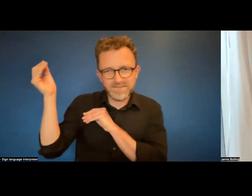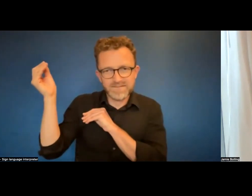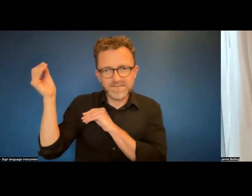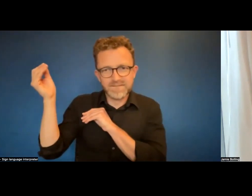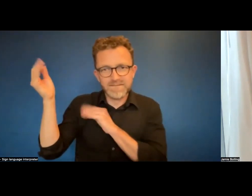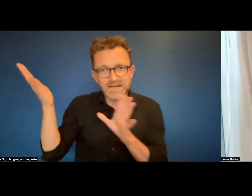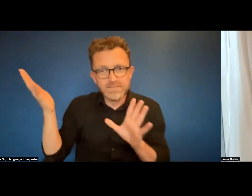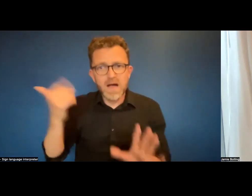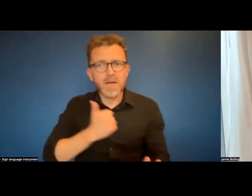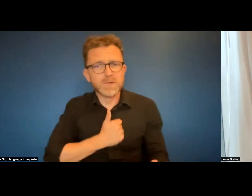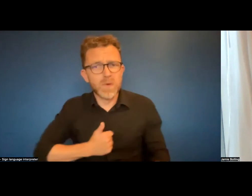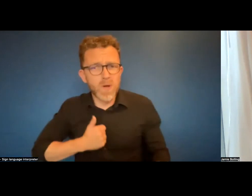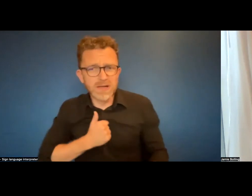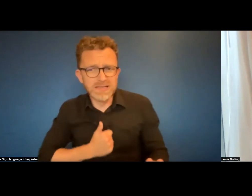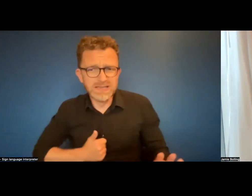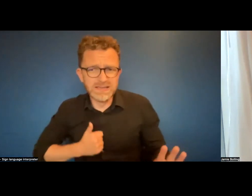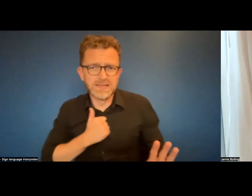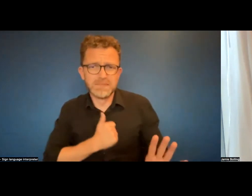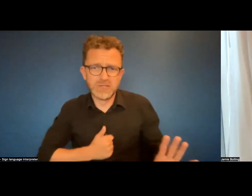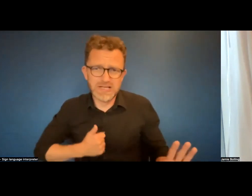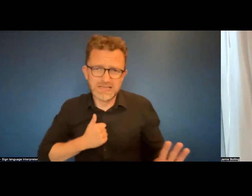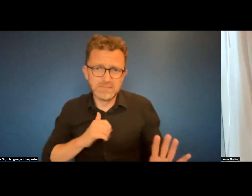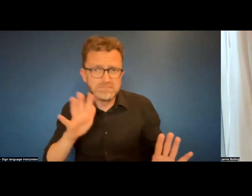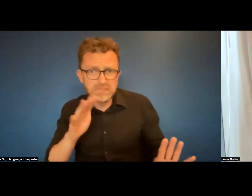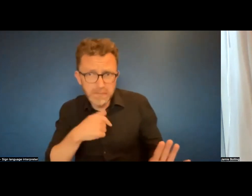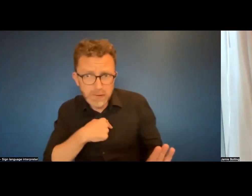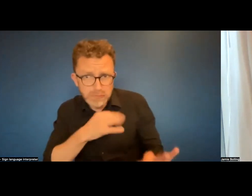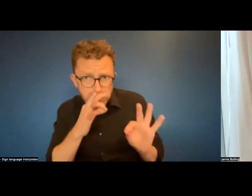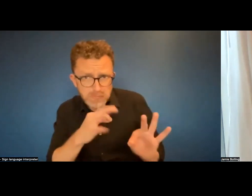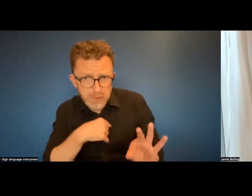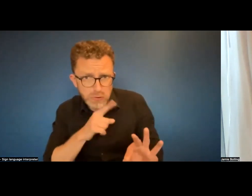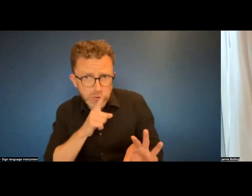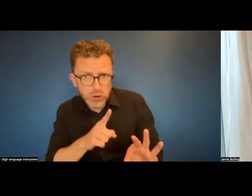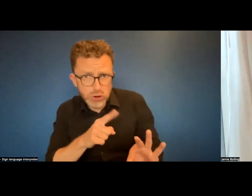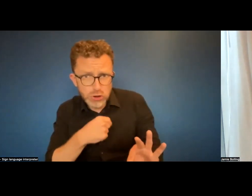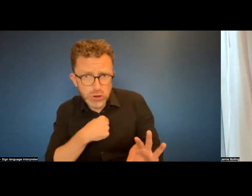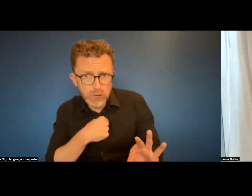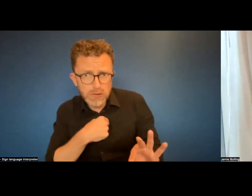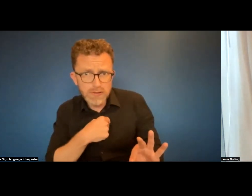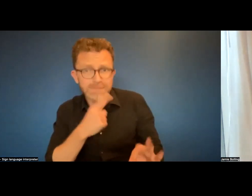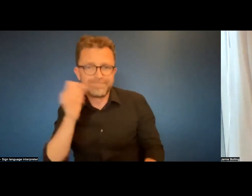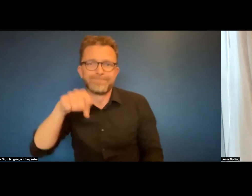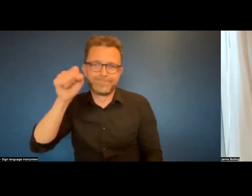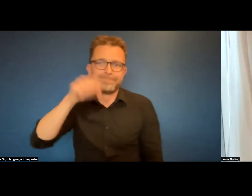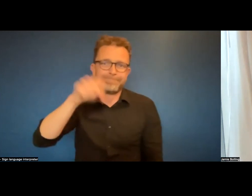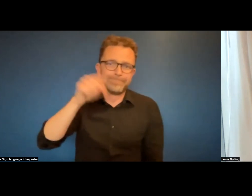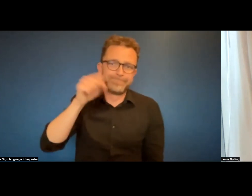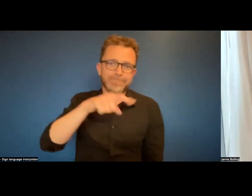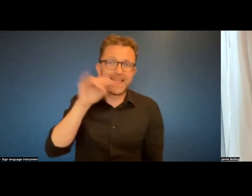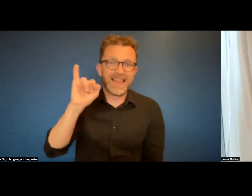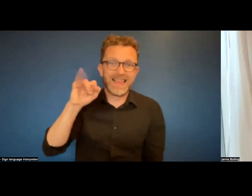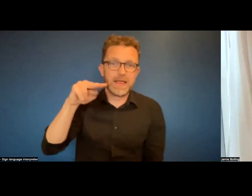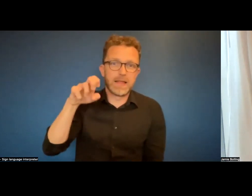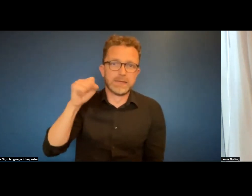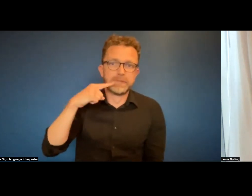just to explain for anyone who didn't hear well, Cesar was asking how come Katrine